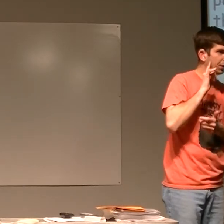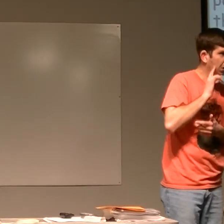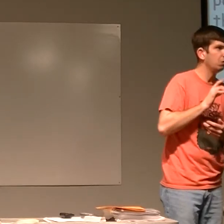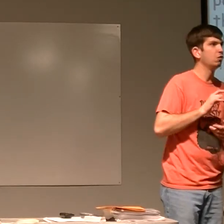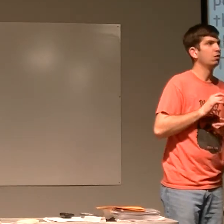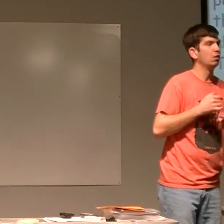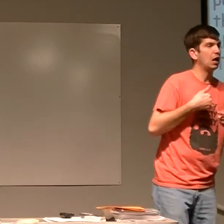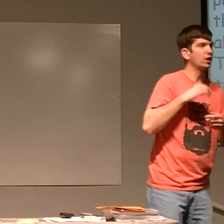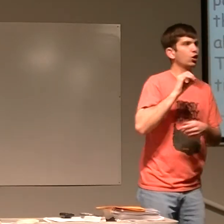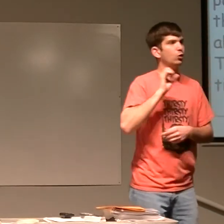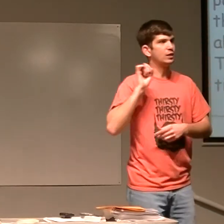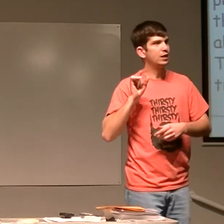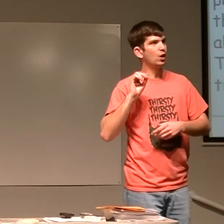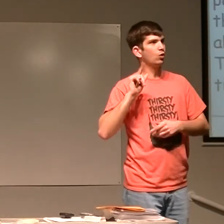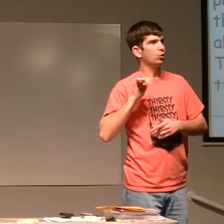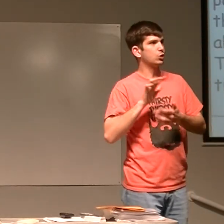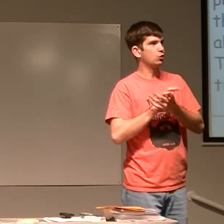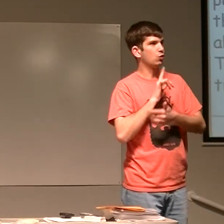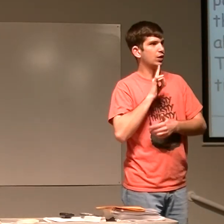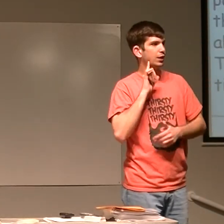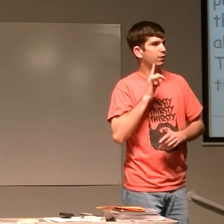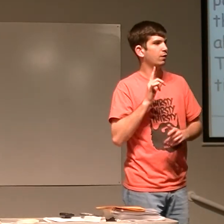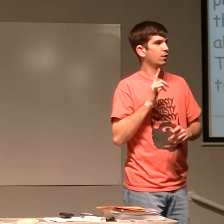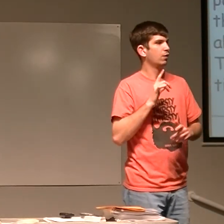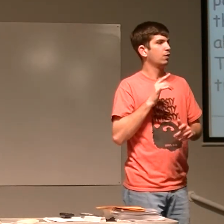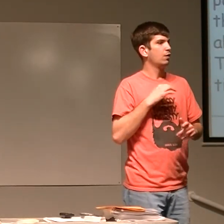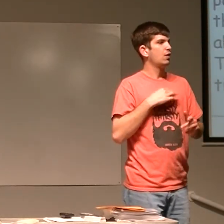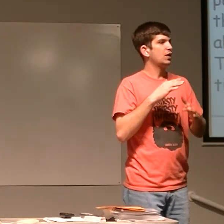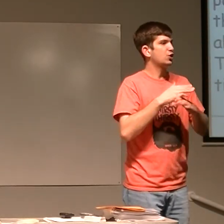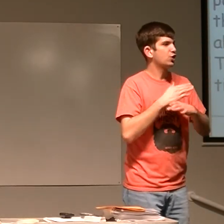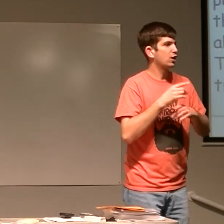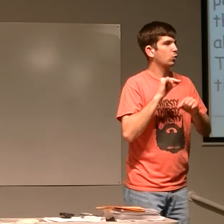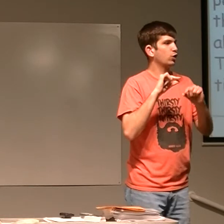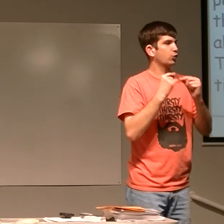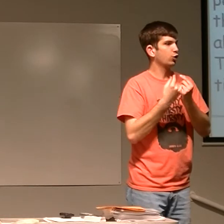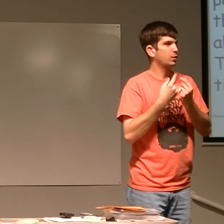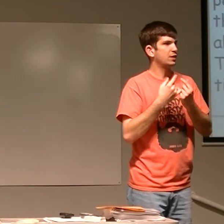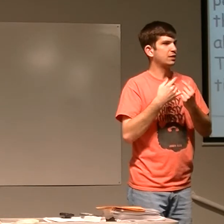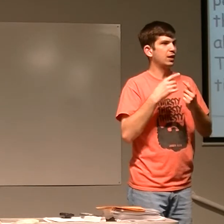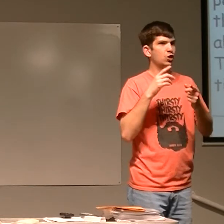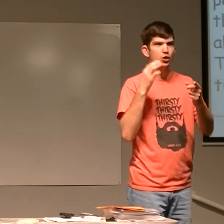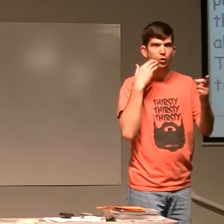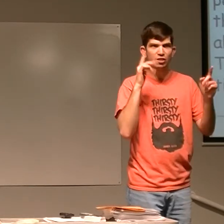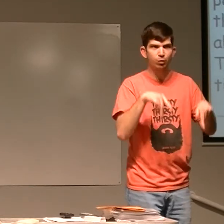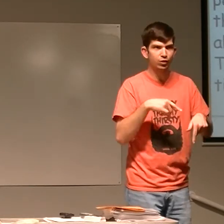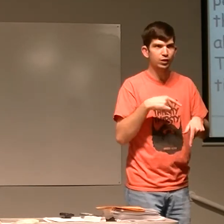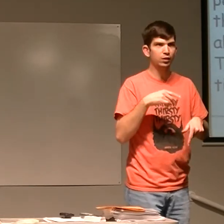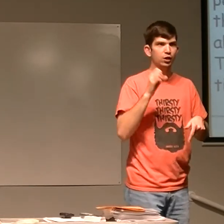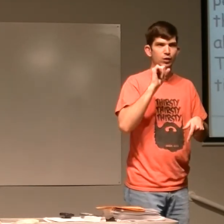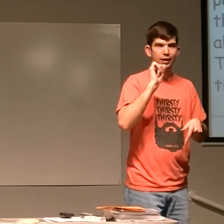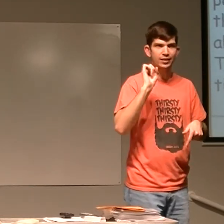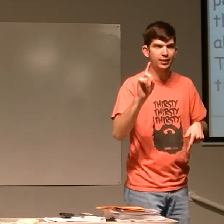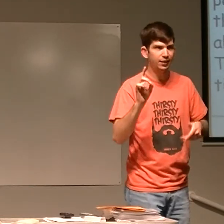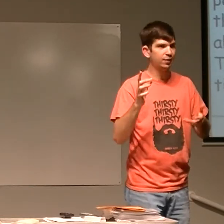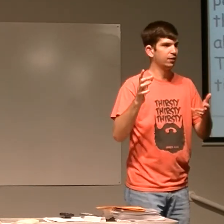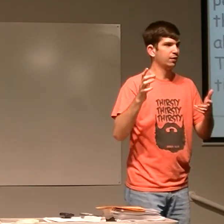Deaf? I go to OSD, Oklahoma School for the Deaf. Then they share with the group, they say, you know this person? Go to ASD